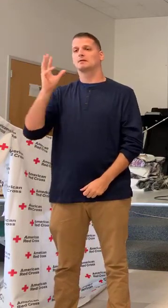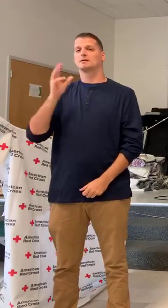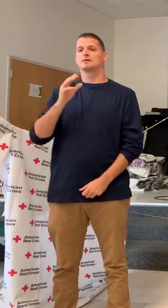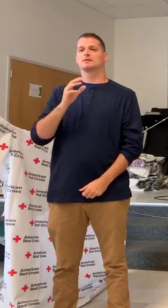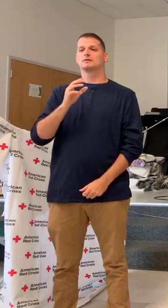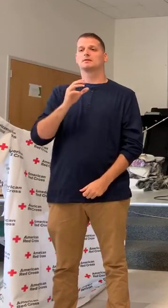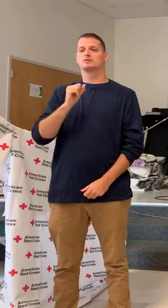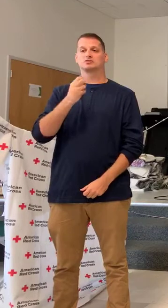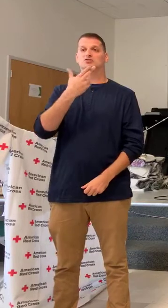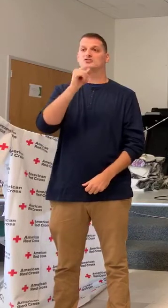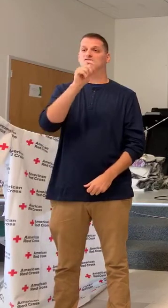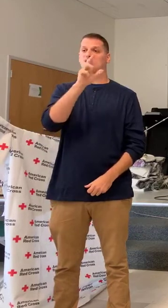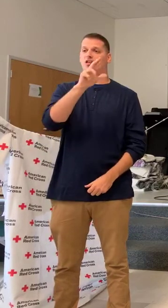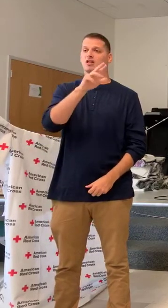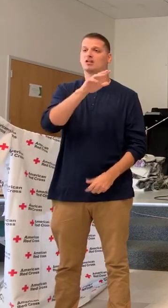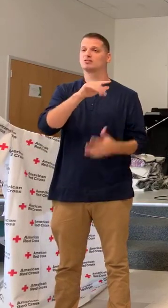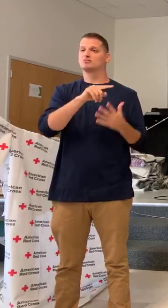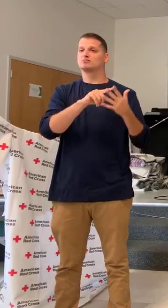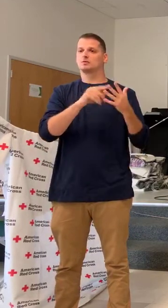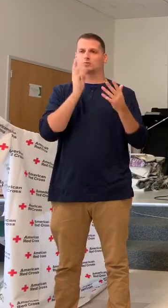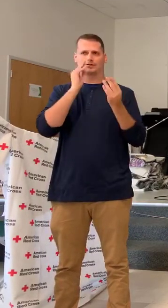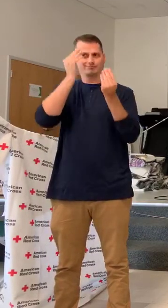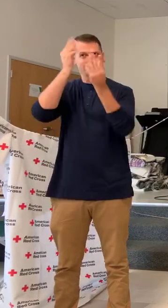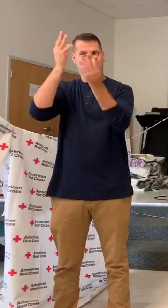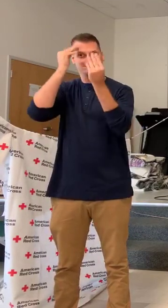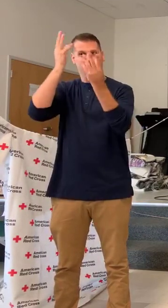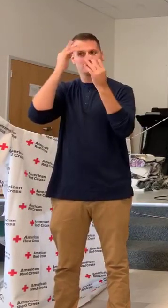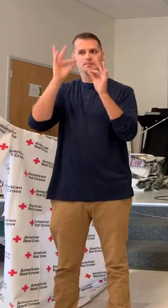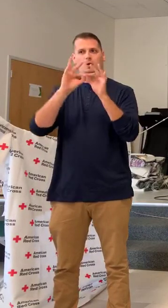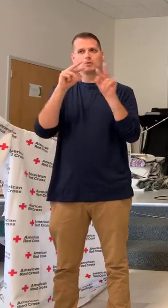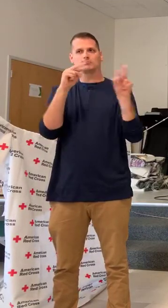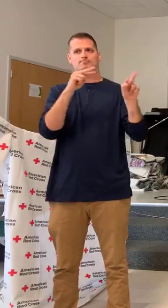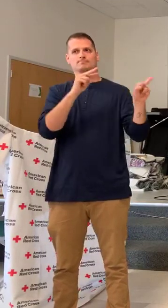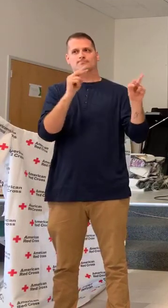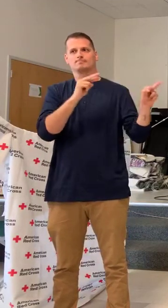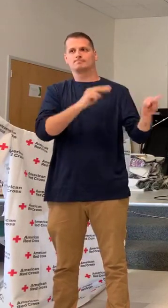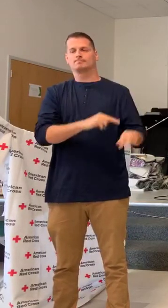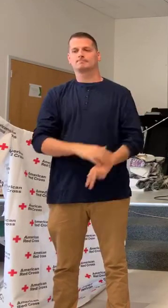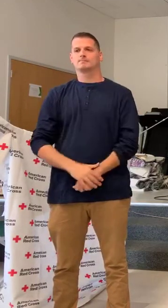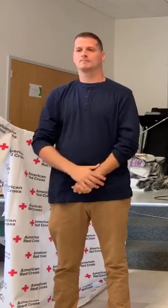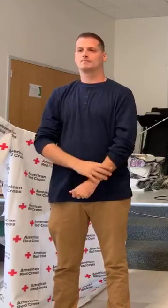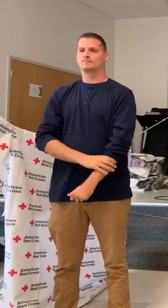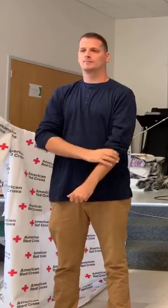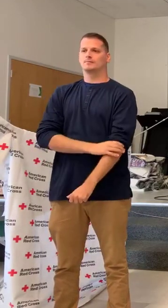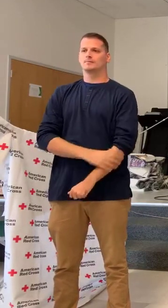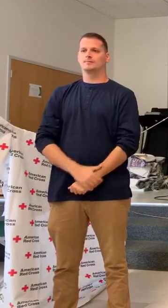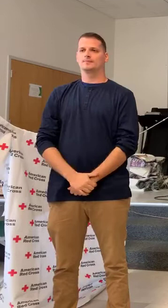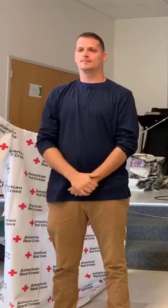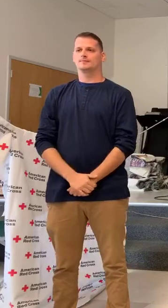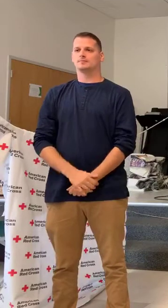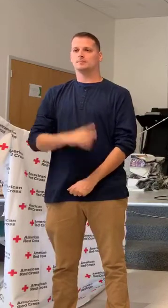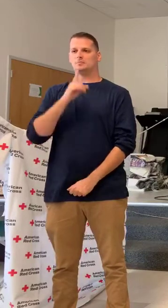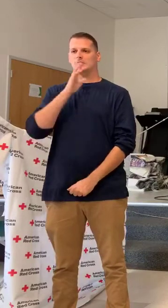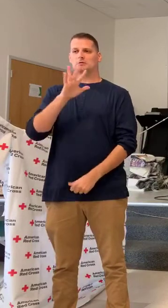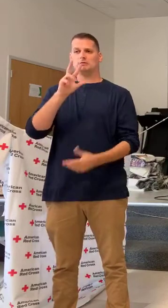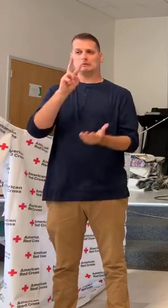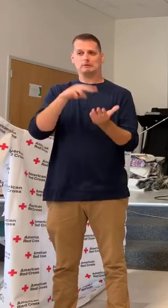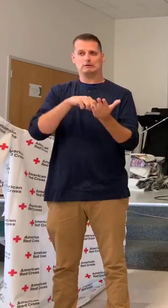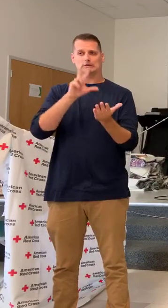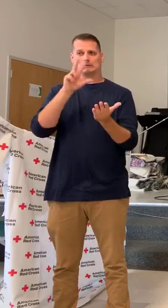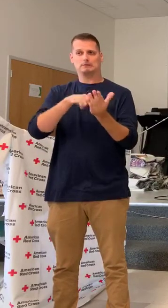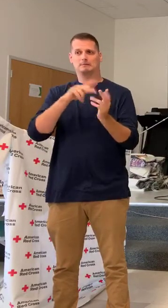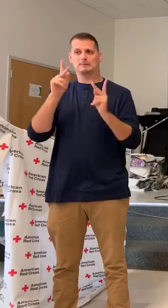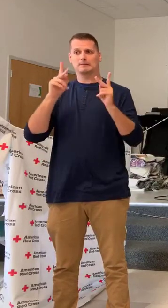to help you guys do what you need to do. There are literally thousands of people working right now, some at the